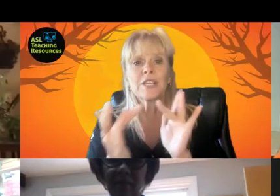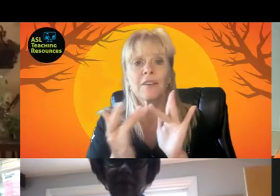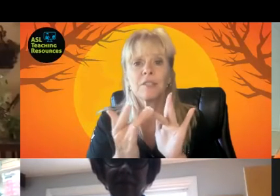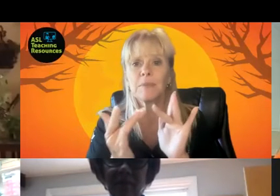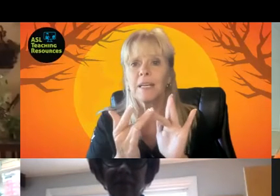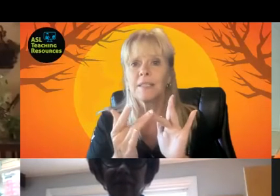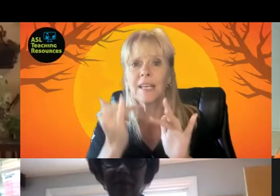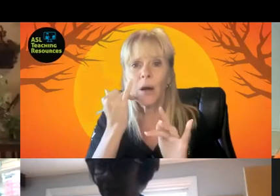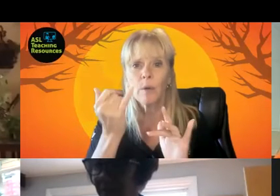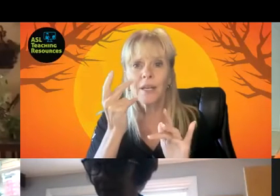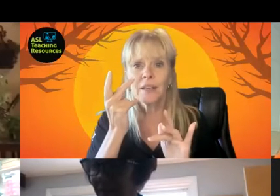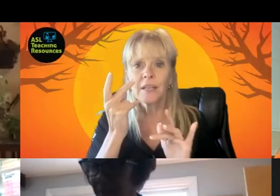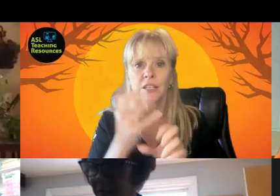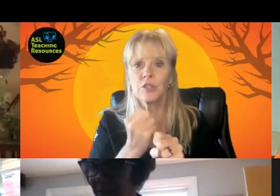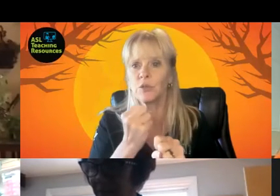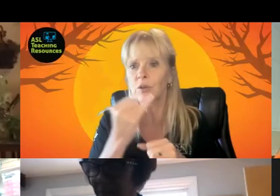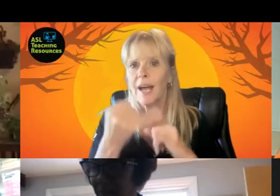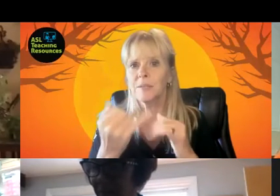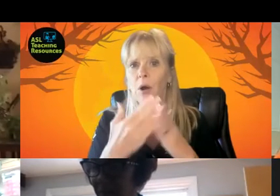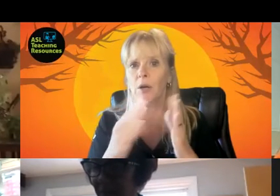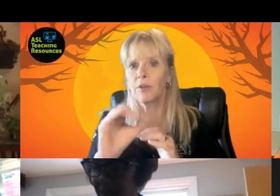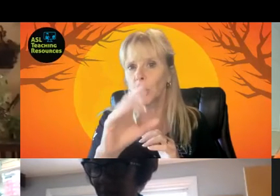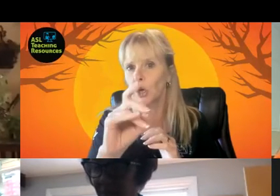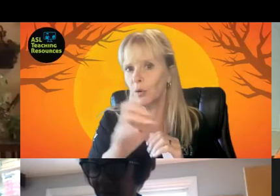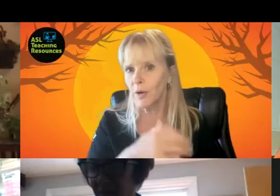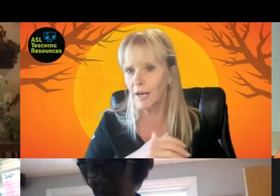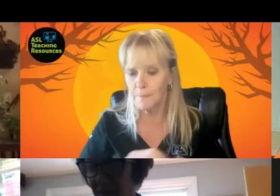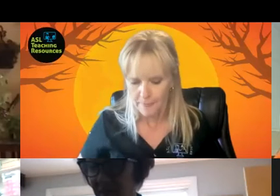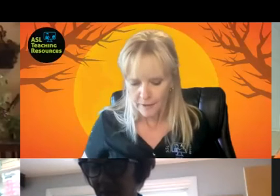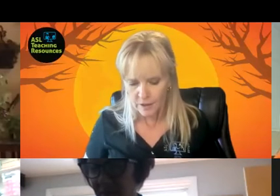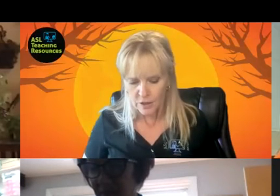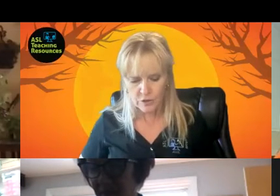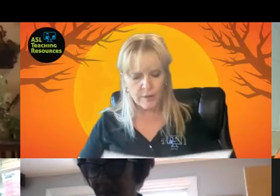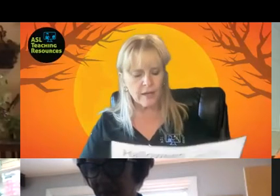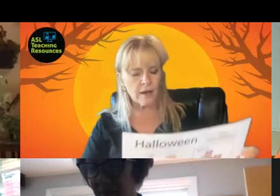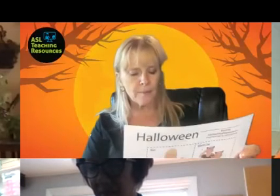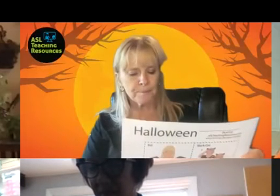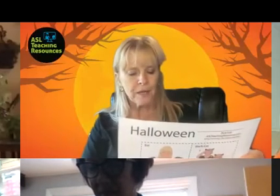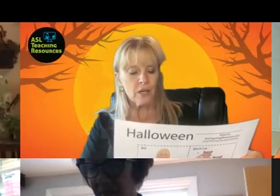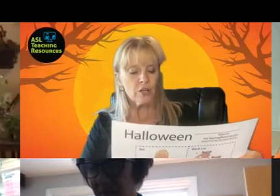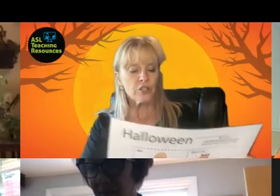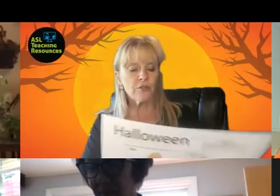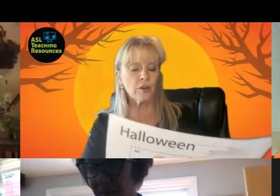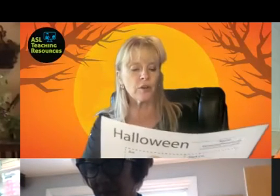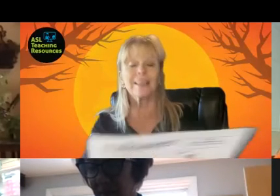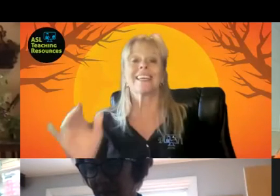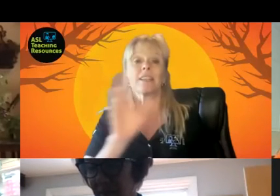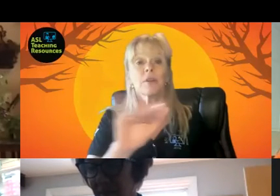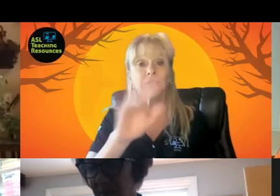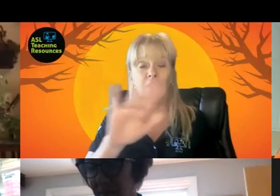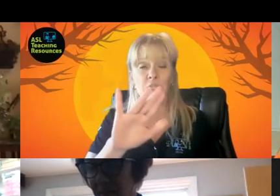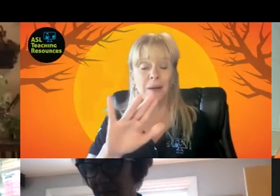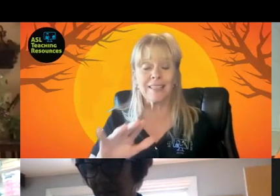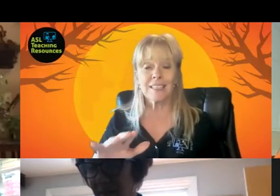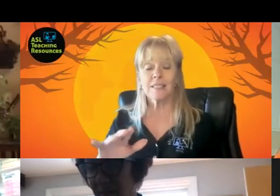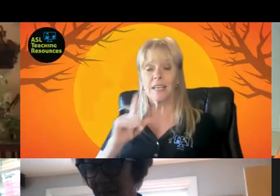So reach out to me, see how we can get you your last part of your code, okay? So so for this, I'm